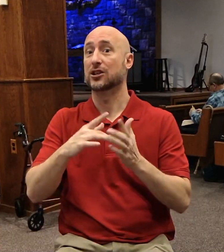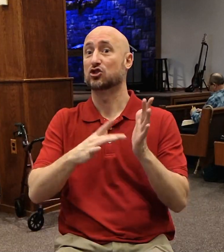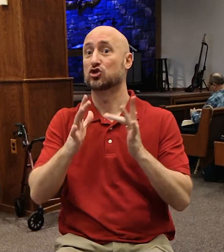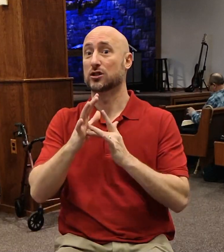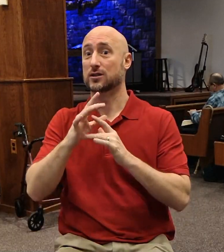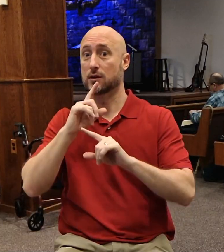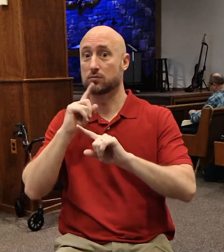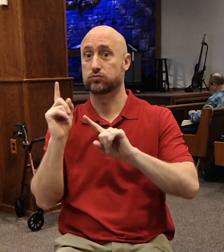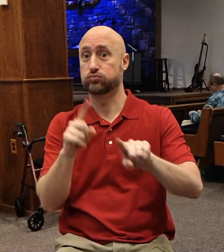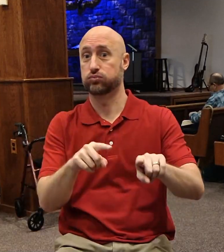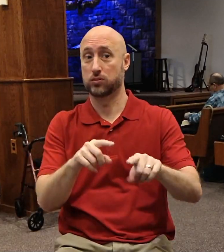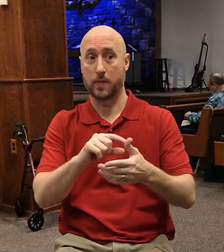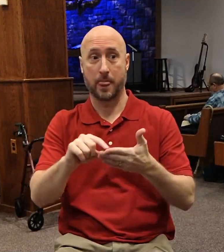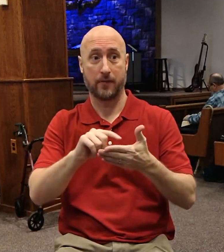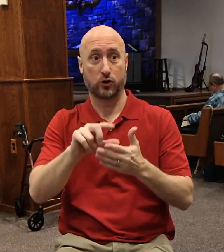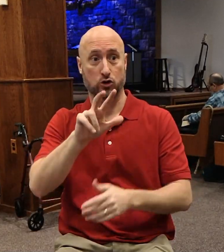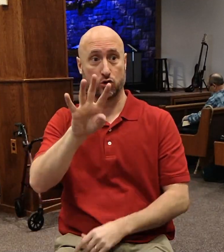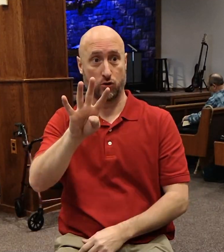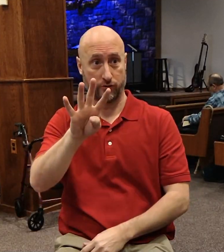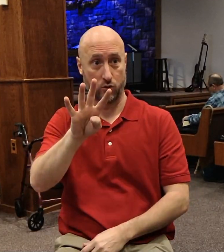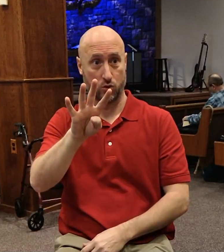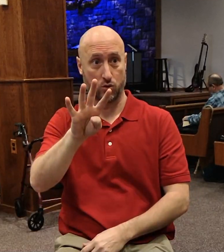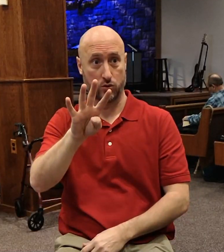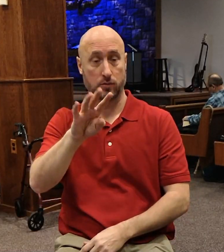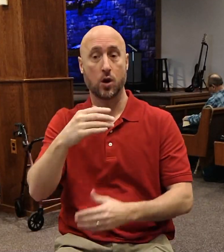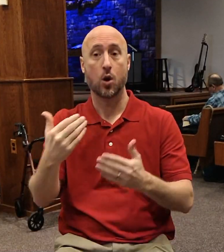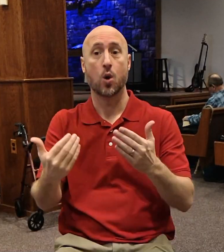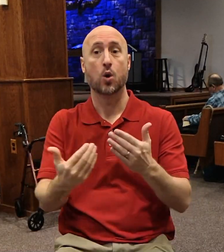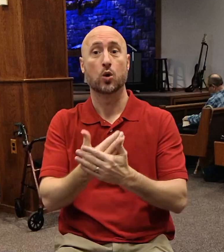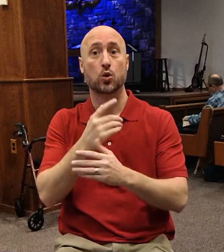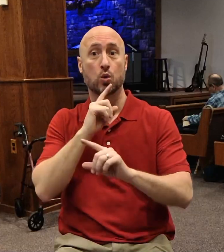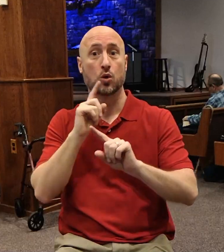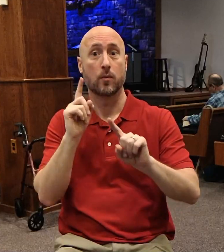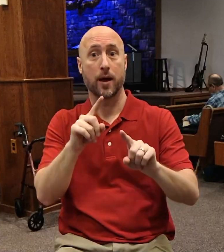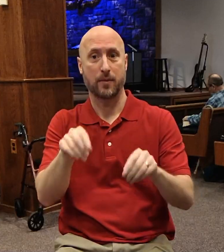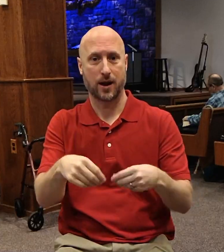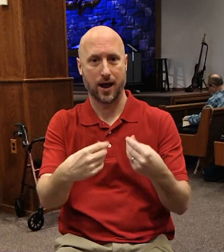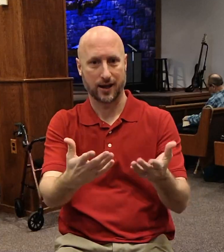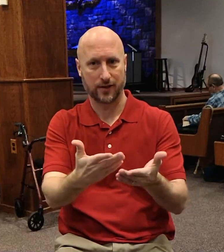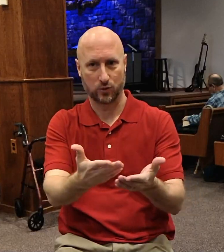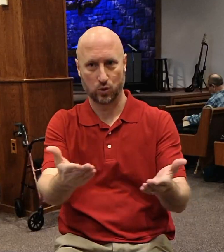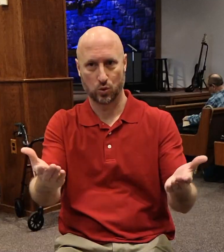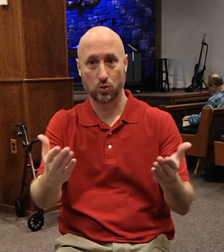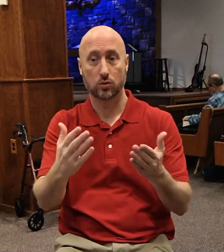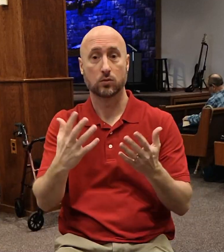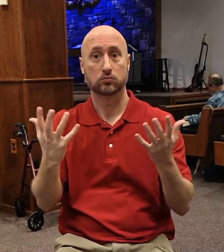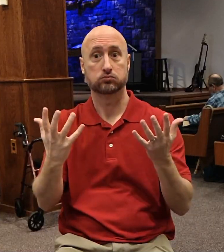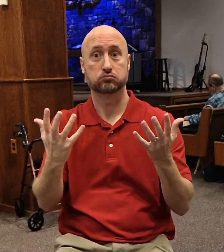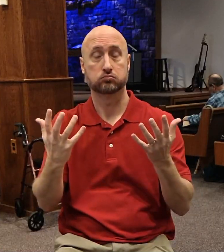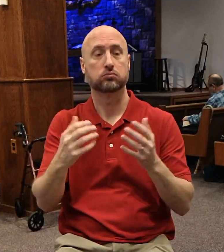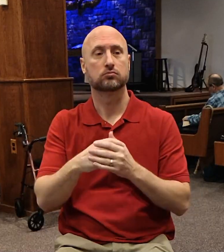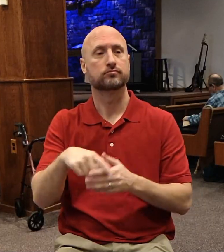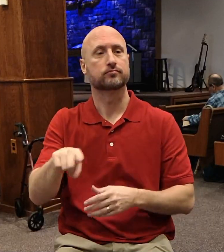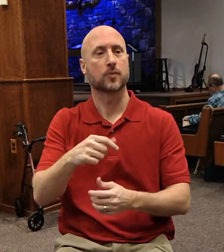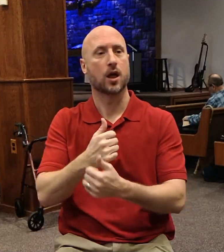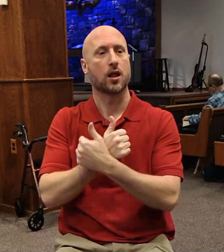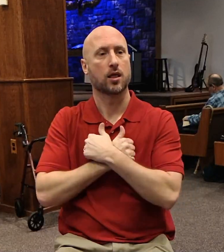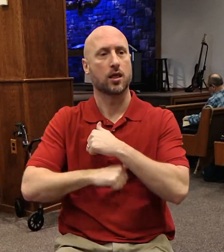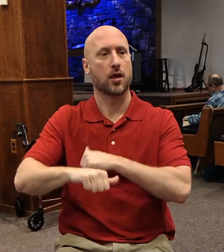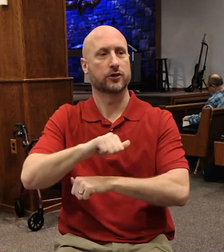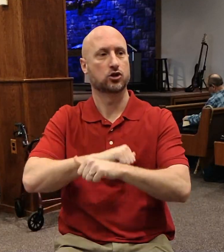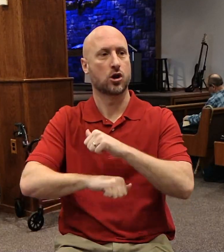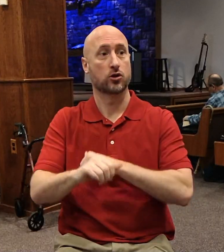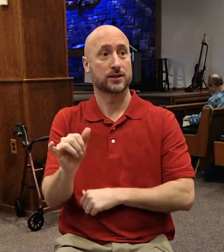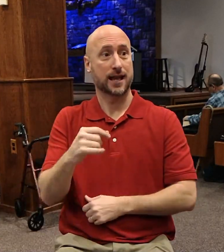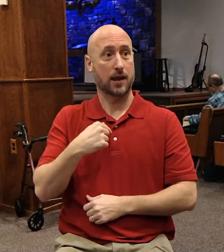34, he says, a new commandment I give unto you that you love one another as I have